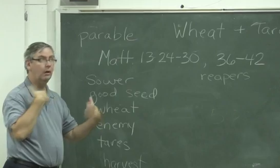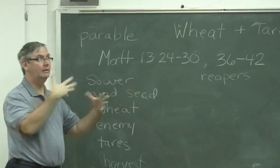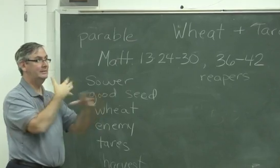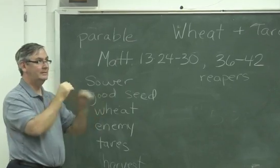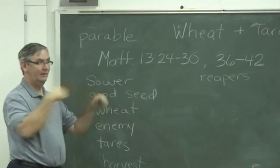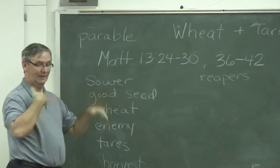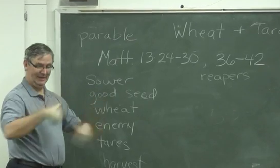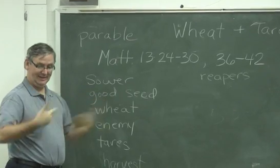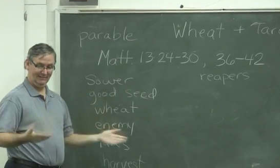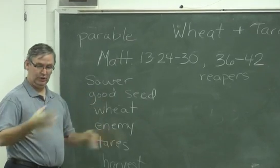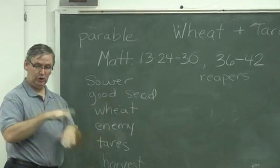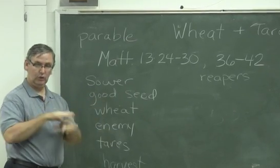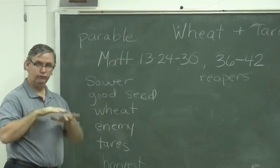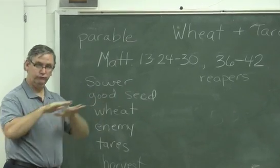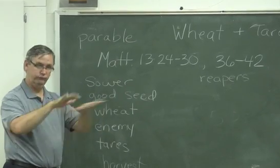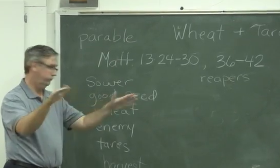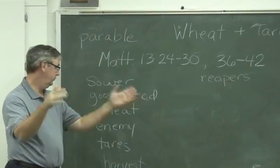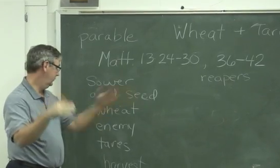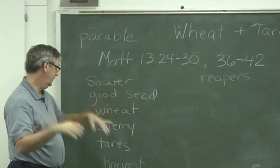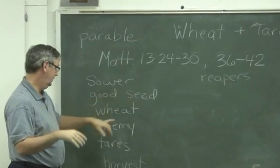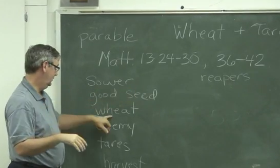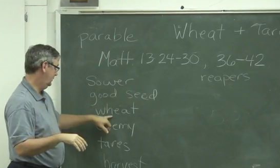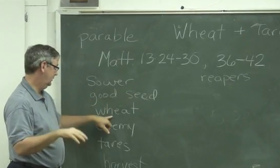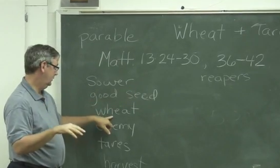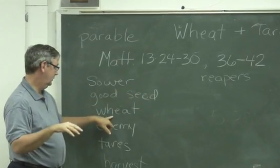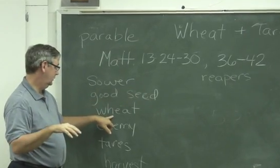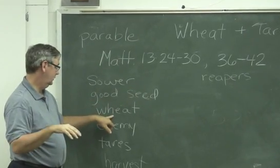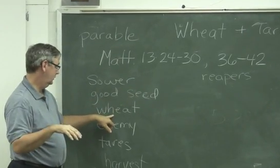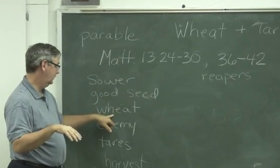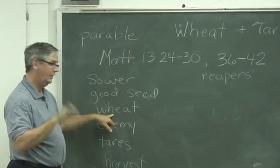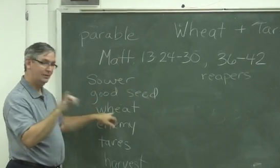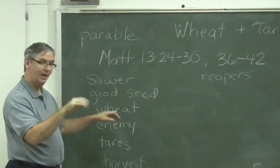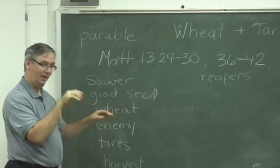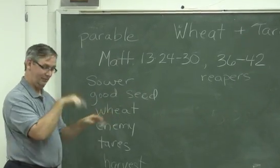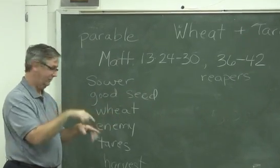saved, but they still live here on the earth. The wheat,